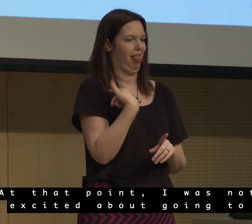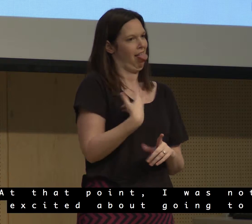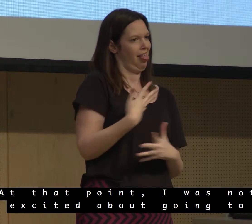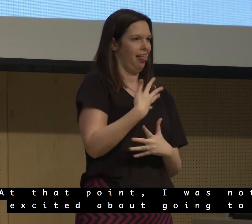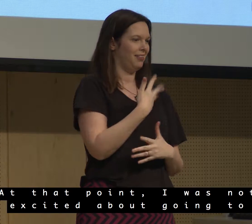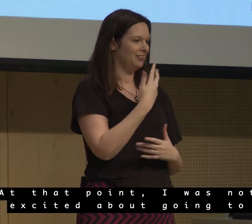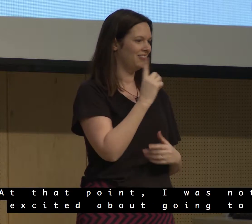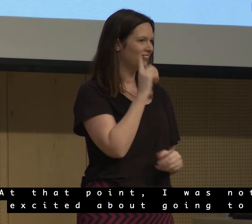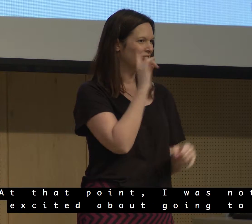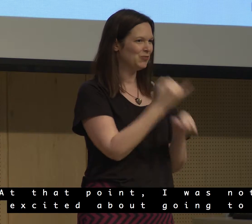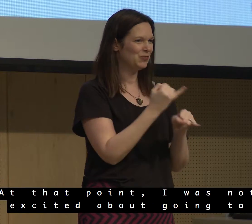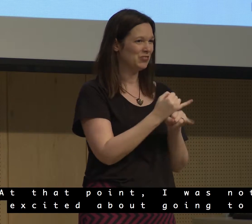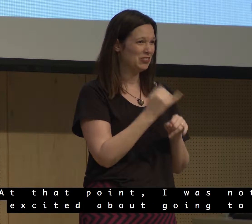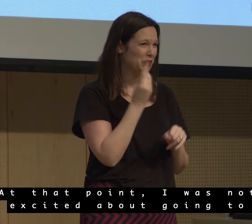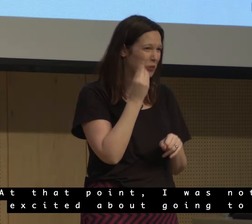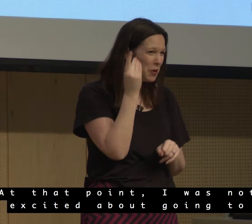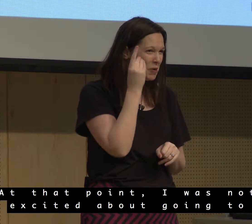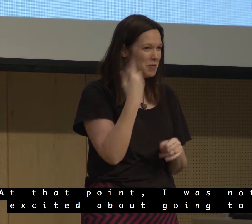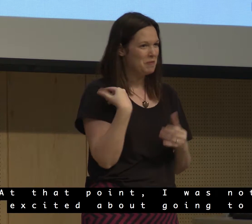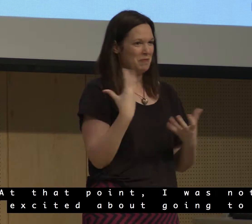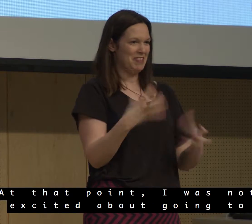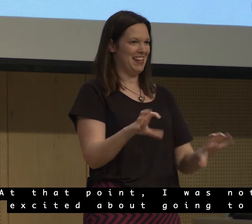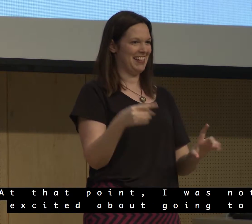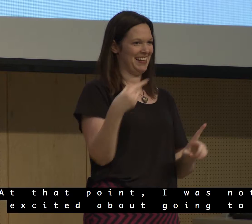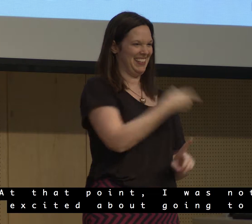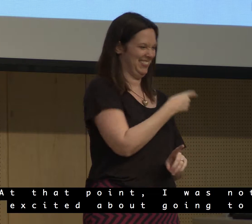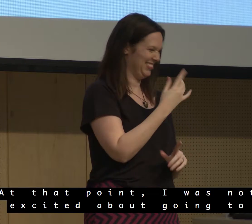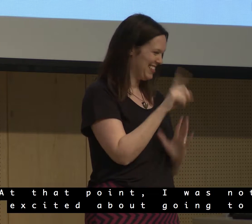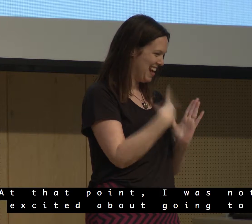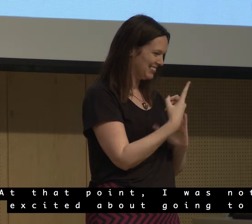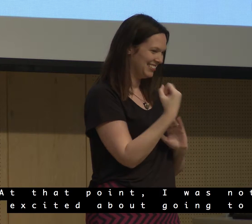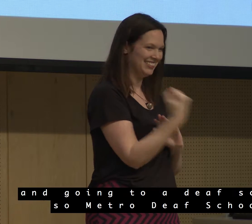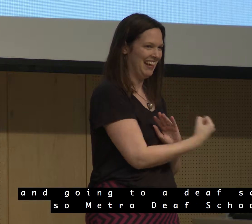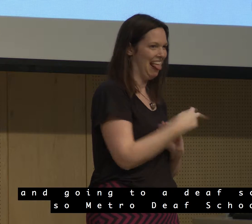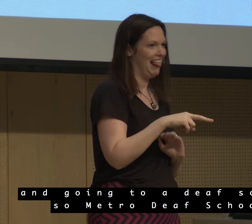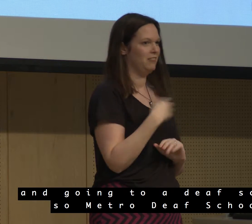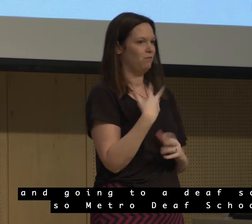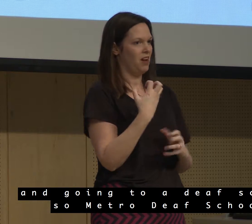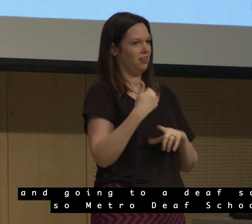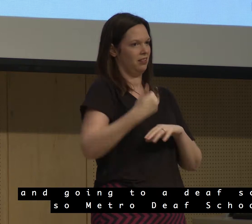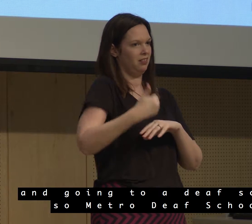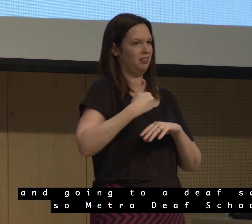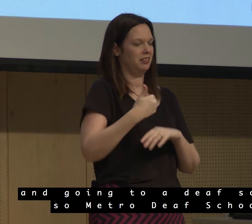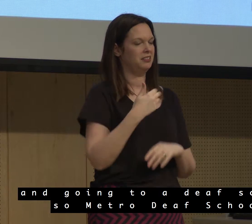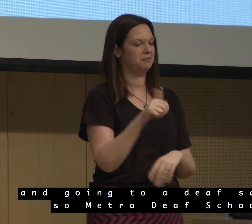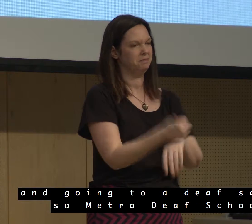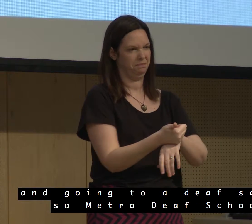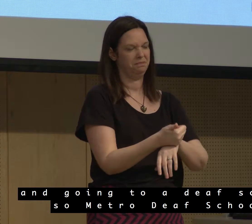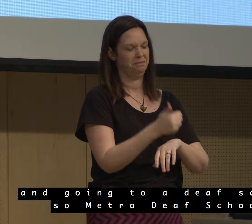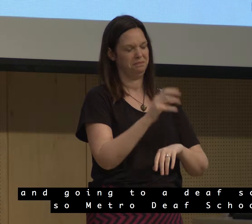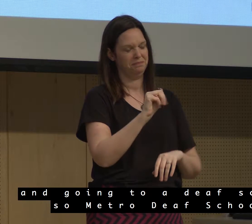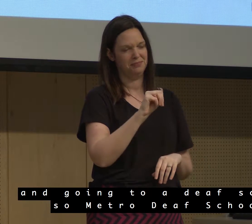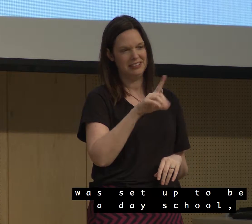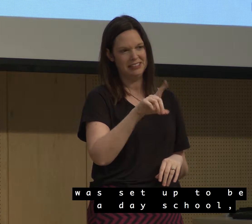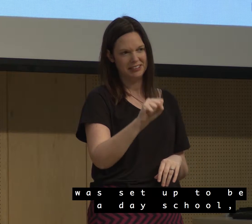At that point, I was not really excited about going to a dorm and going to a deaf school. So Metro Deaf School was set